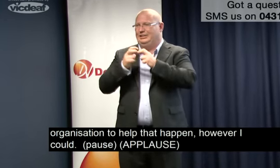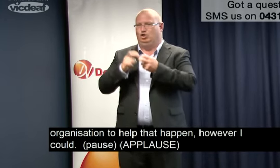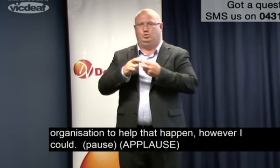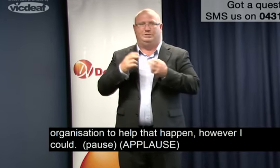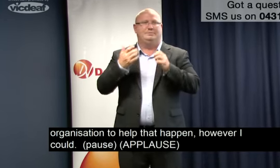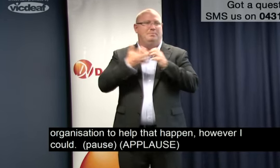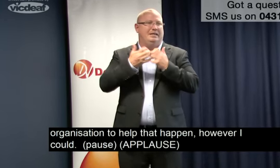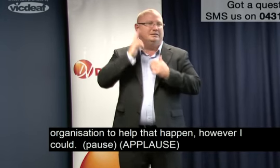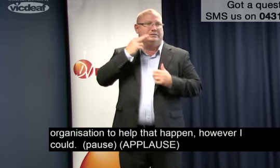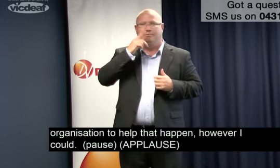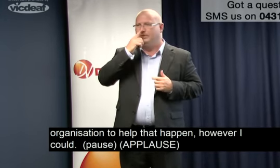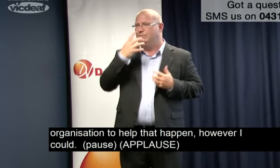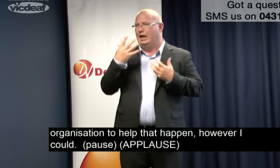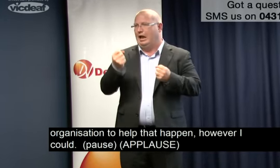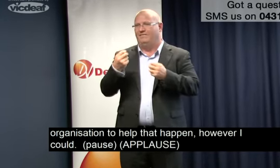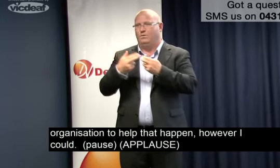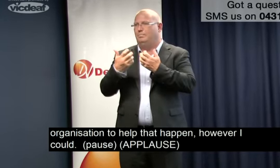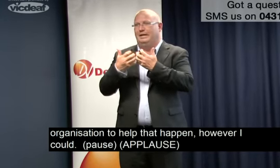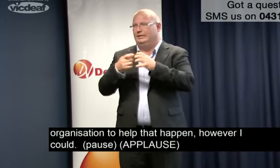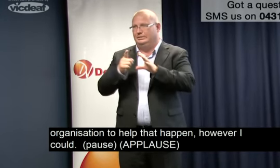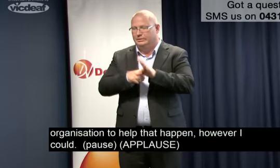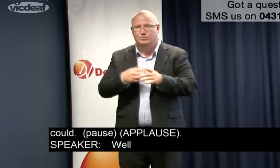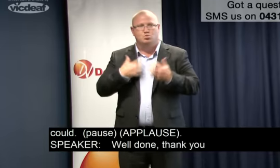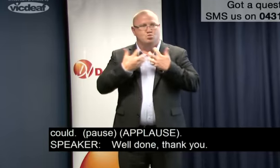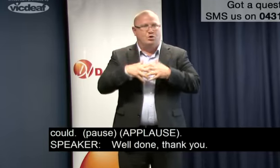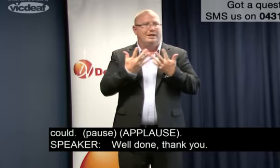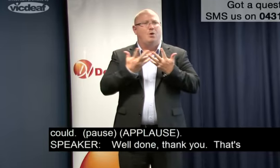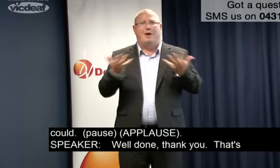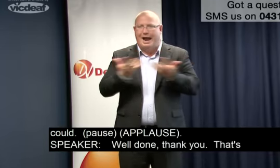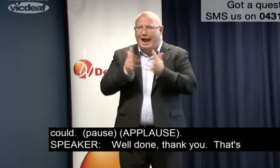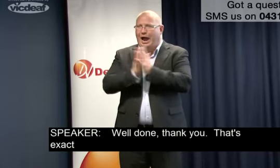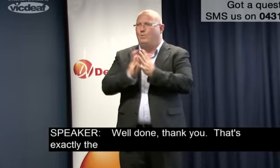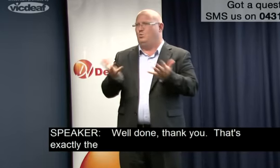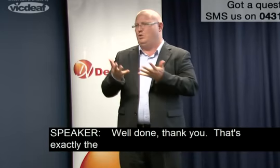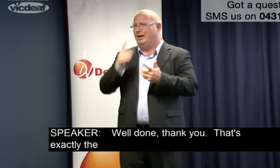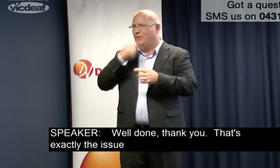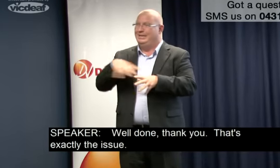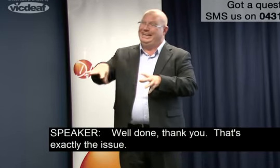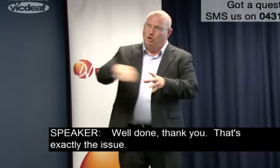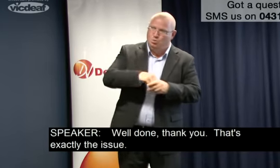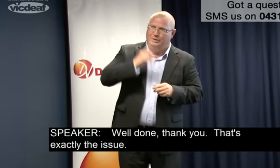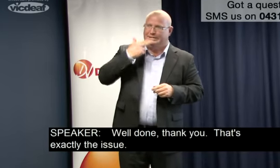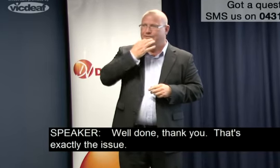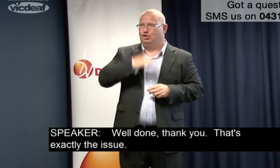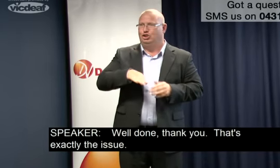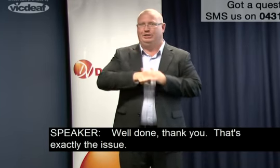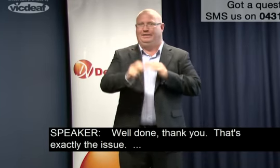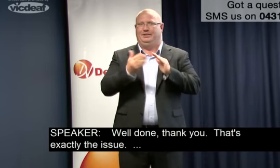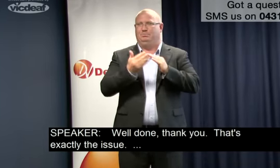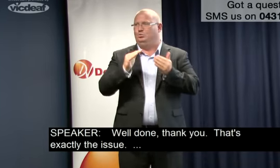Well done, thank you. That's exactly the issue. You know, many deaf people have faced this experience for years and years, and trying to work out how can we be more inclusive and